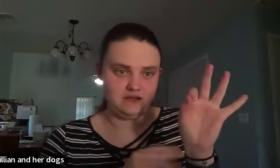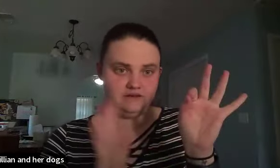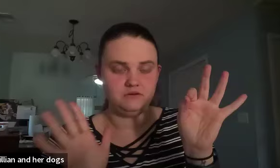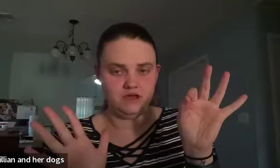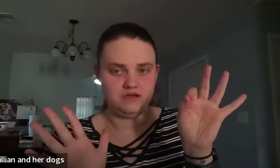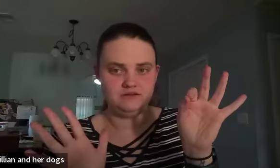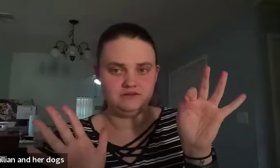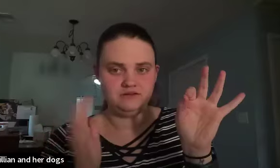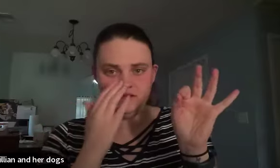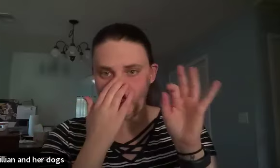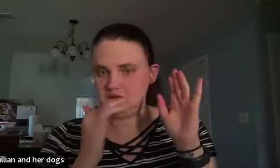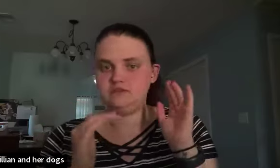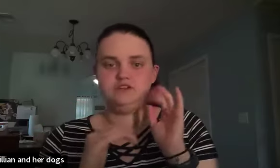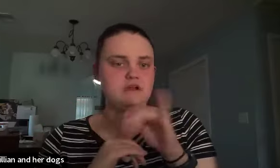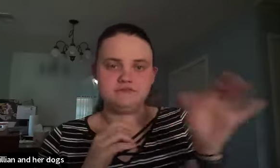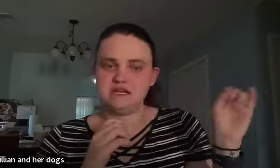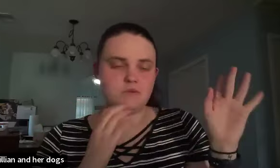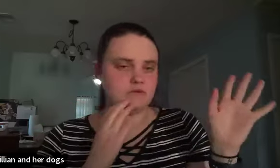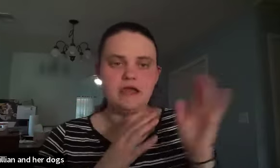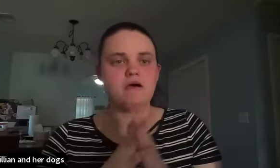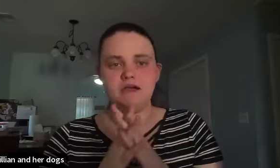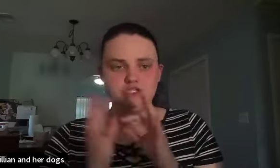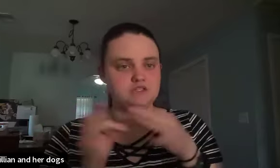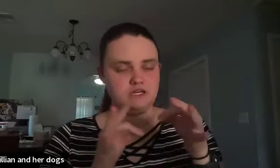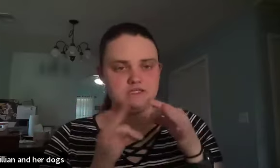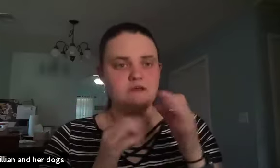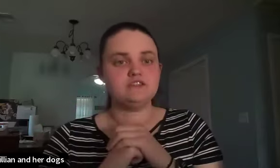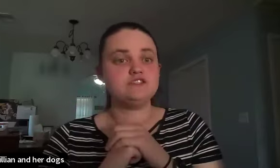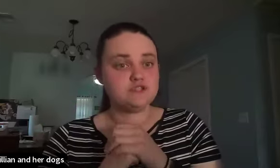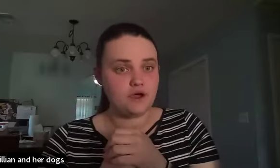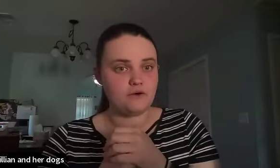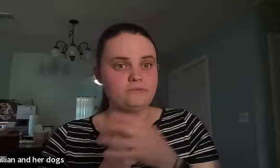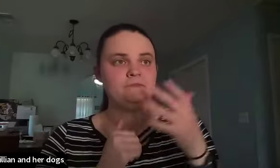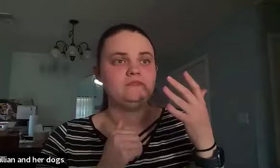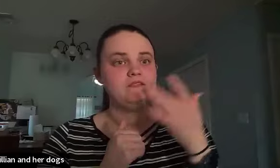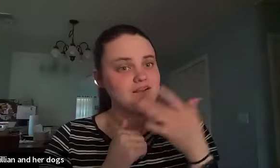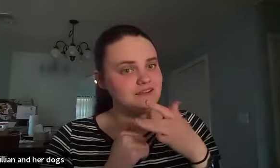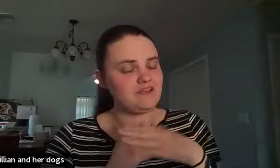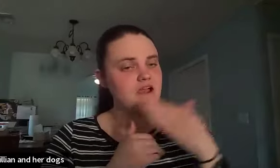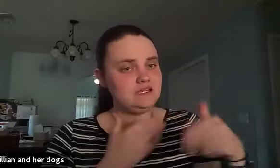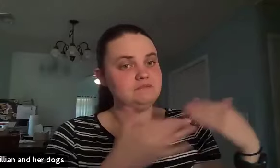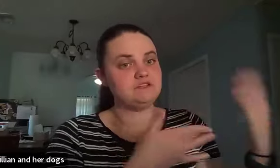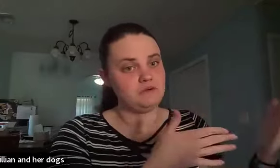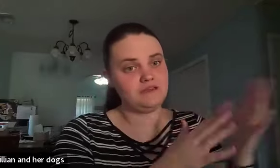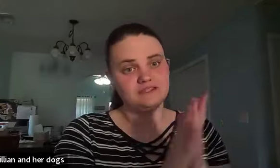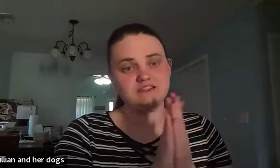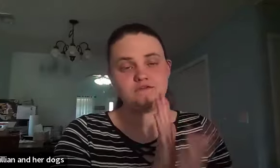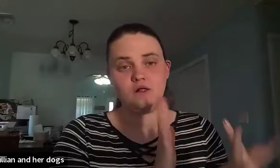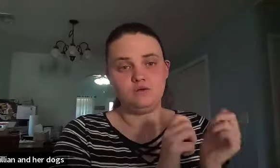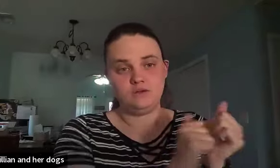29. Okay. You do not have to sign them all right now. I just was going to explain that. So luckily that kind of keeps going, and that's the follow